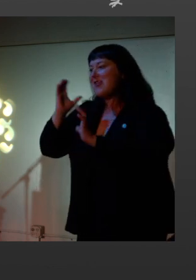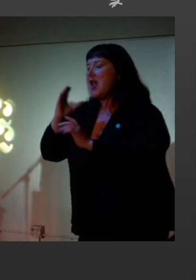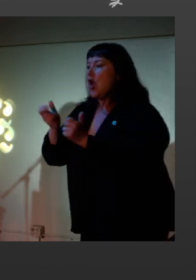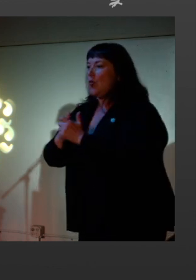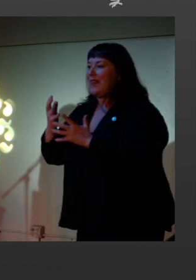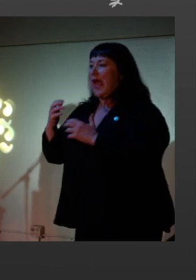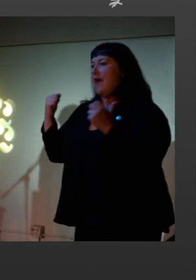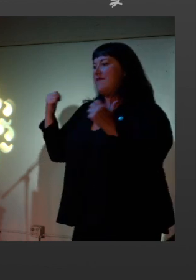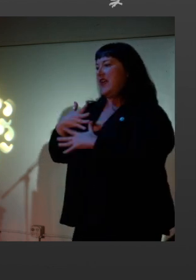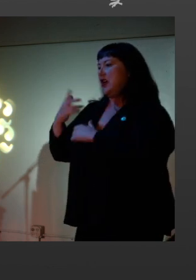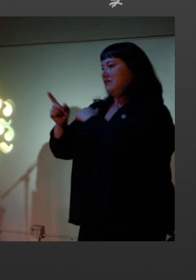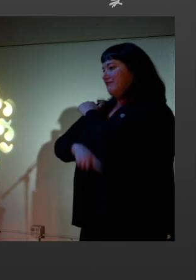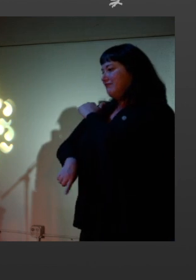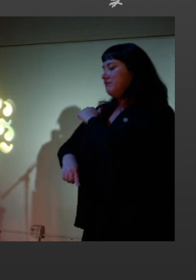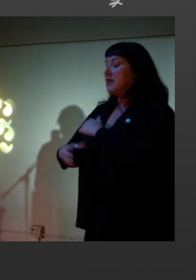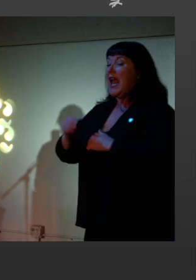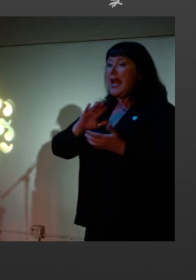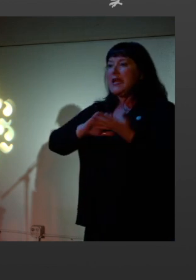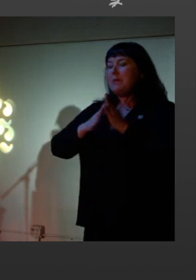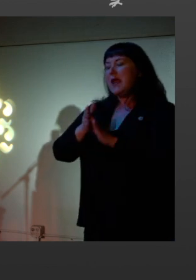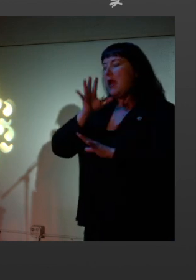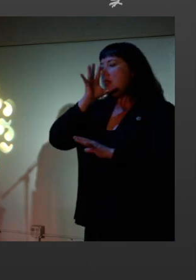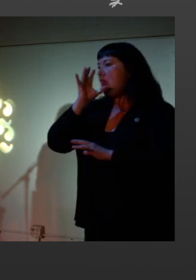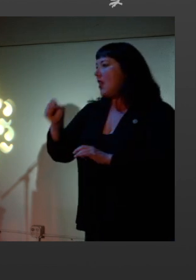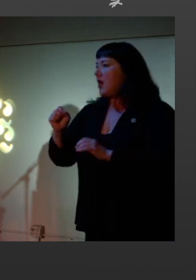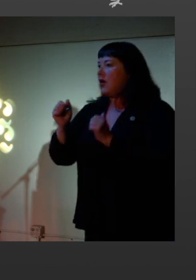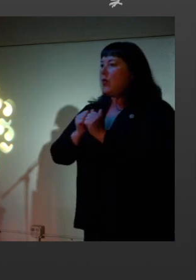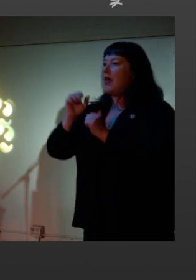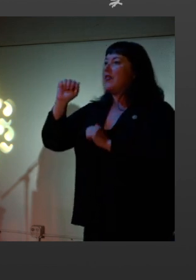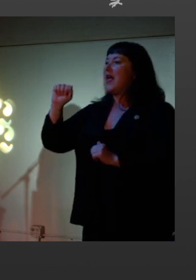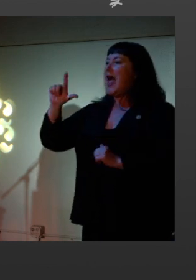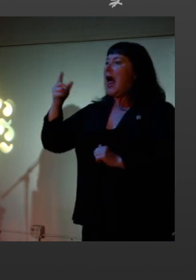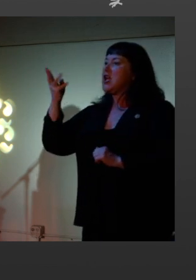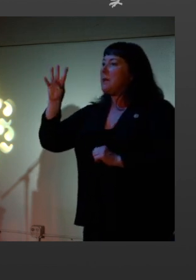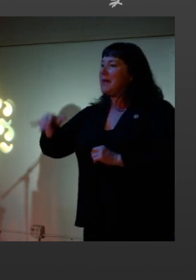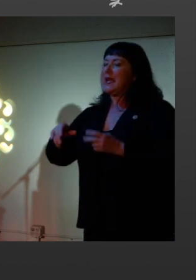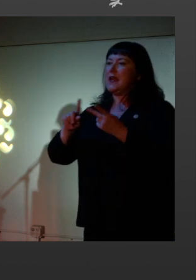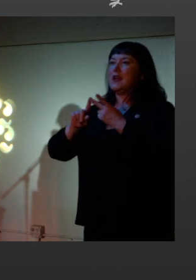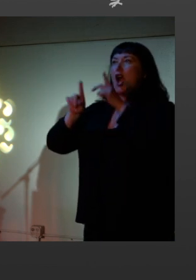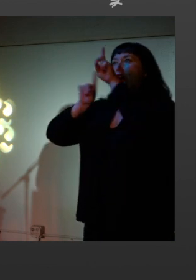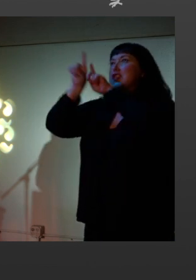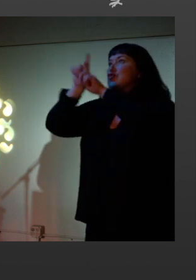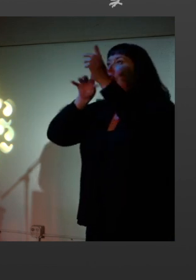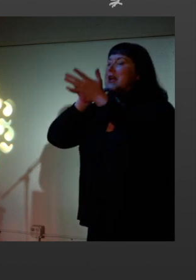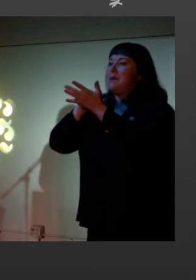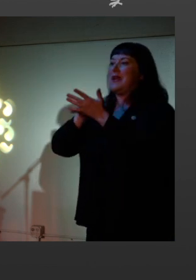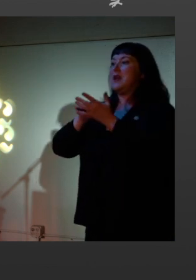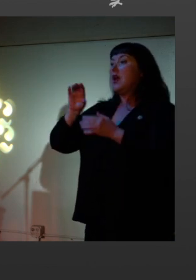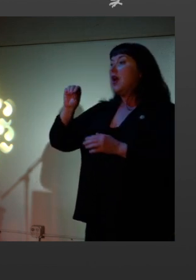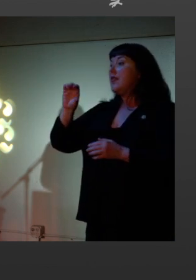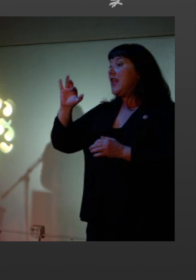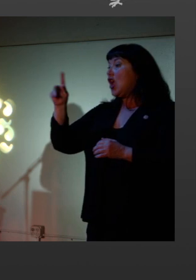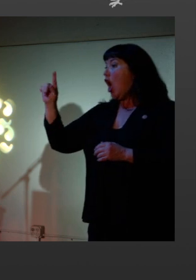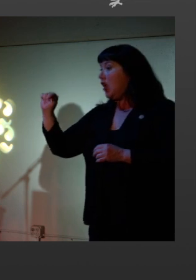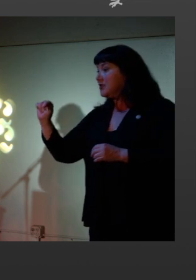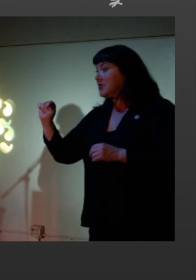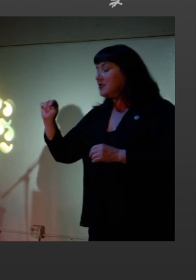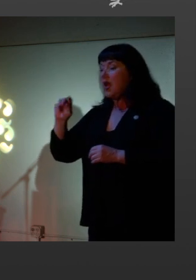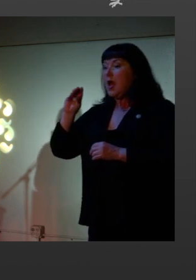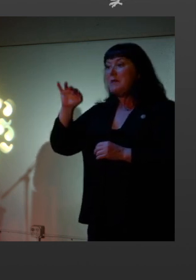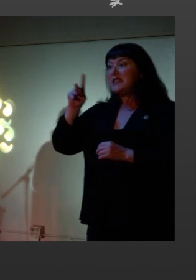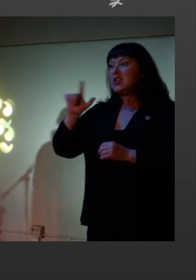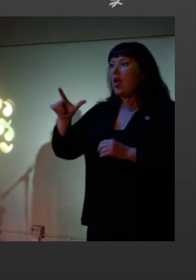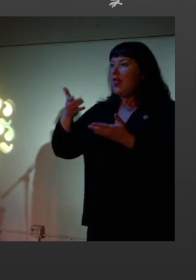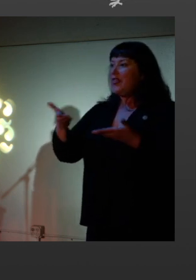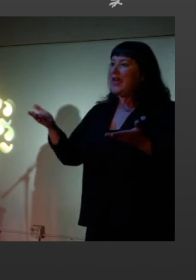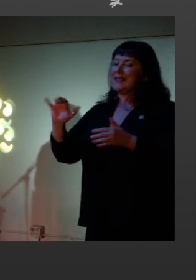persecution. And he became fascinated with alchemy, astronomy, and the occult. Mystical works made their way into his collection,